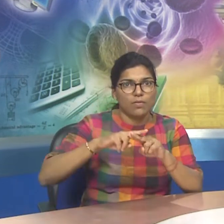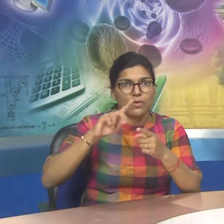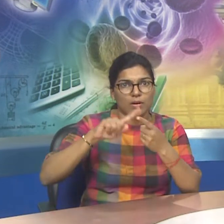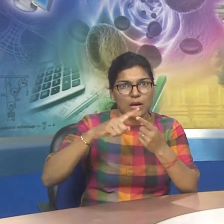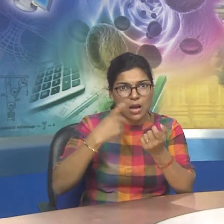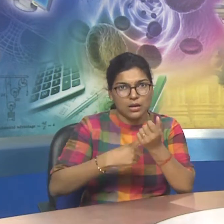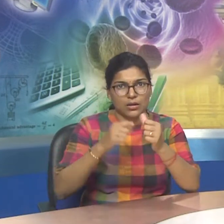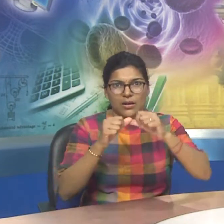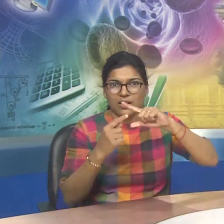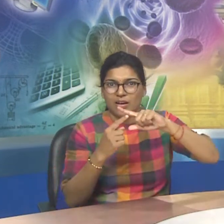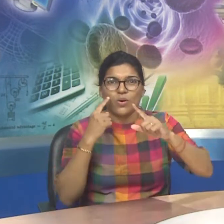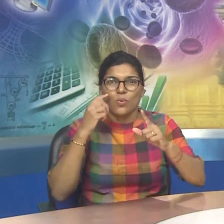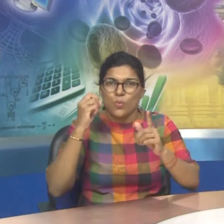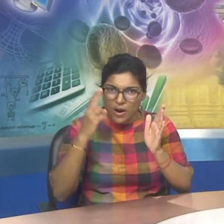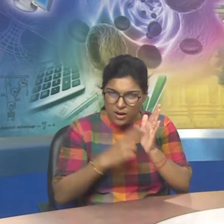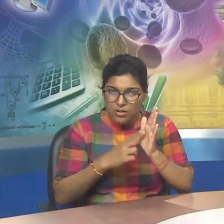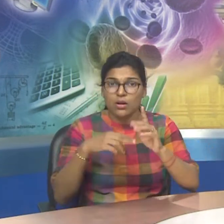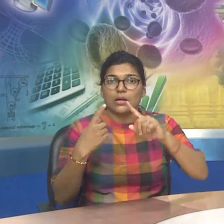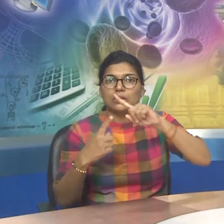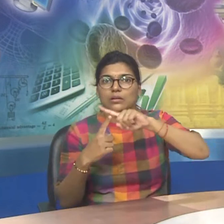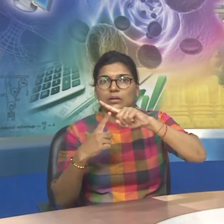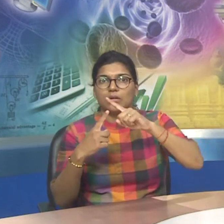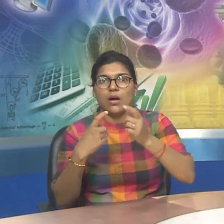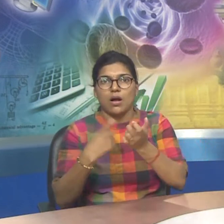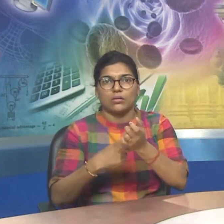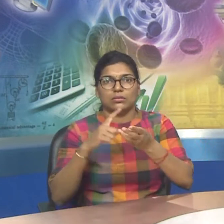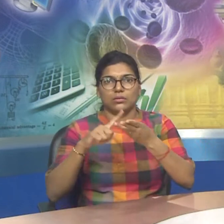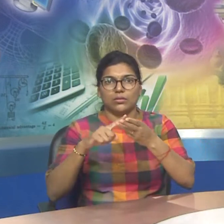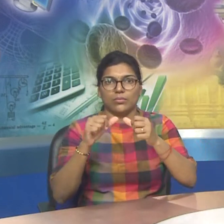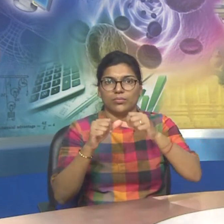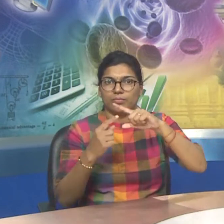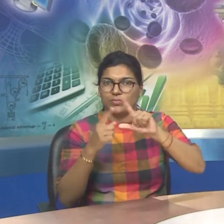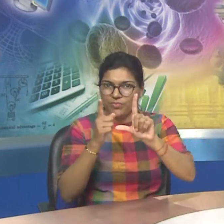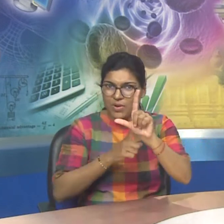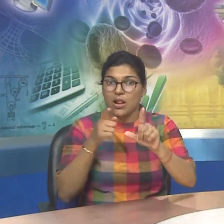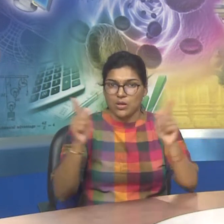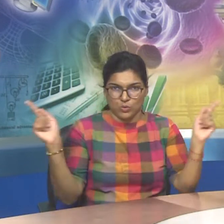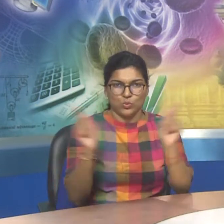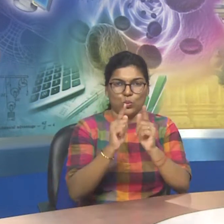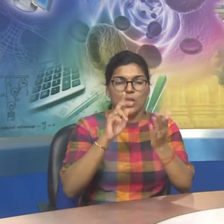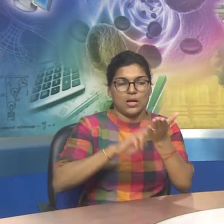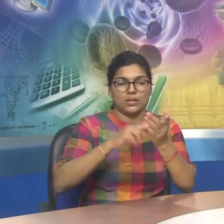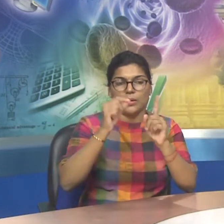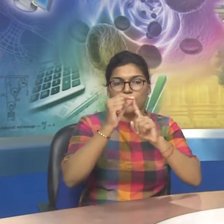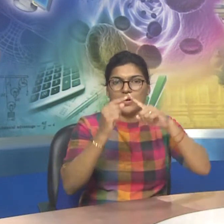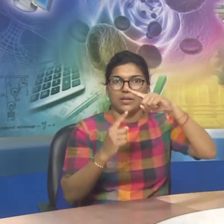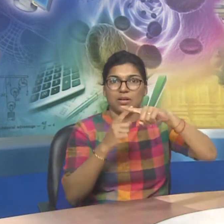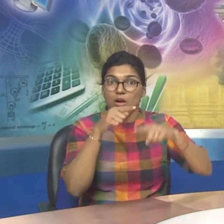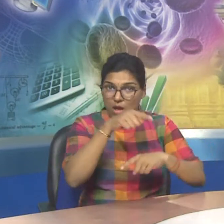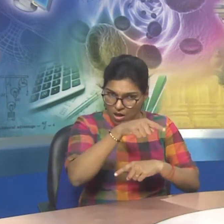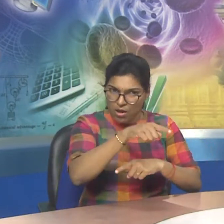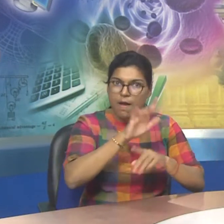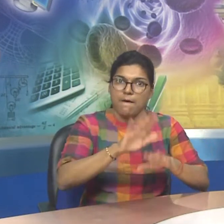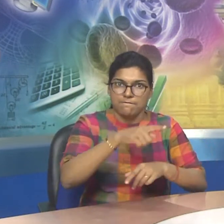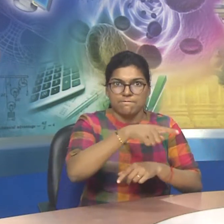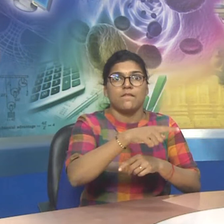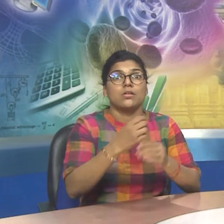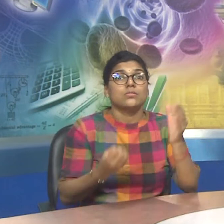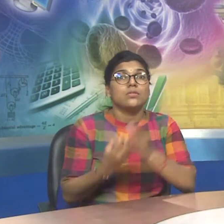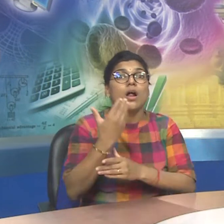Concerned with the safety of the world, the NPT is a treaty.